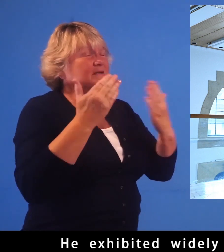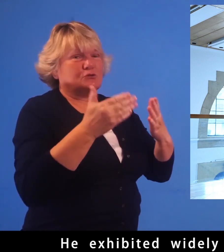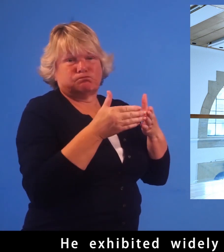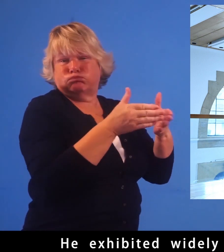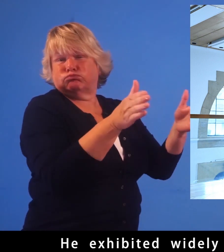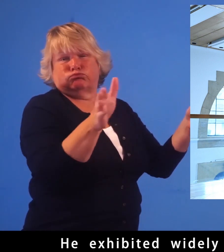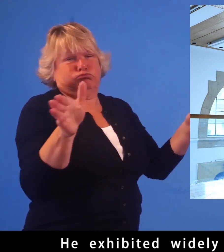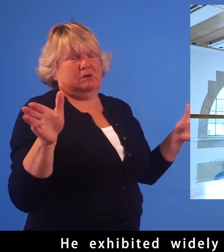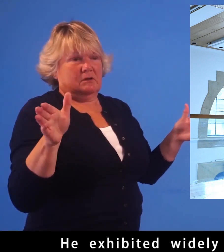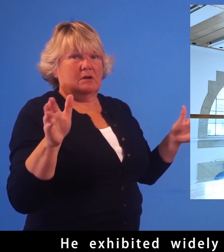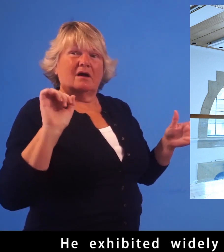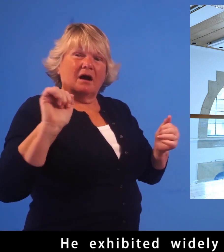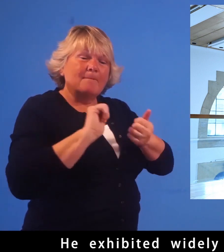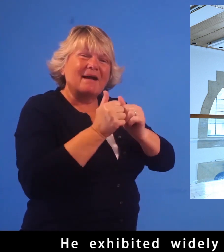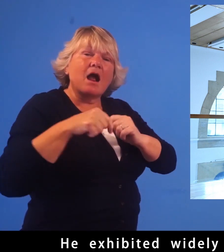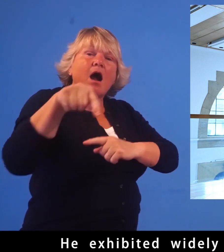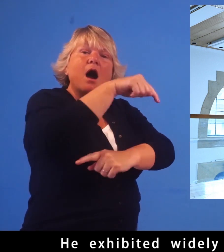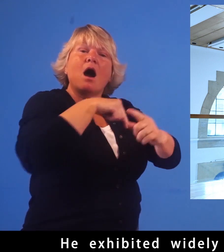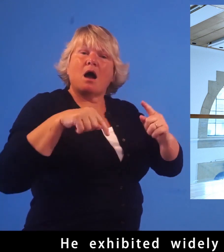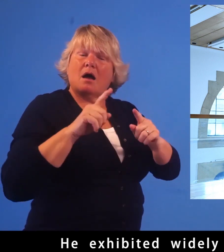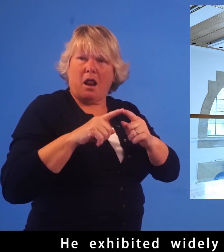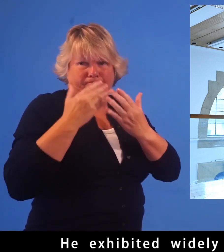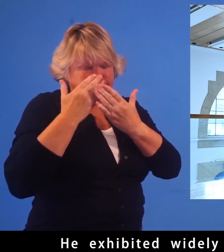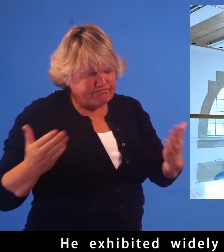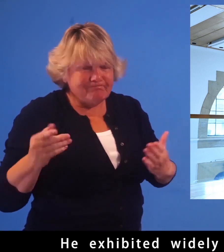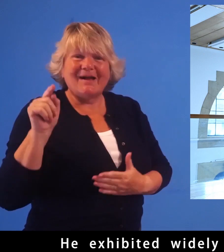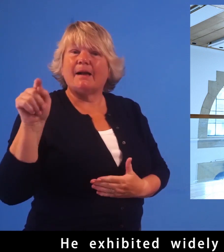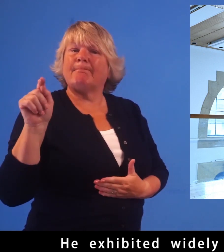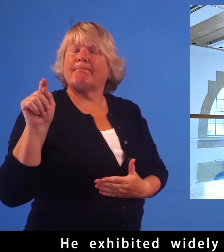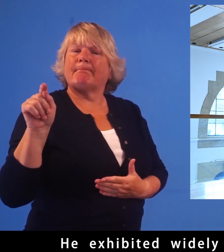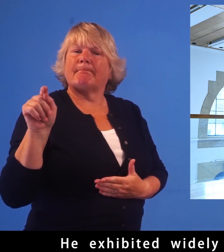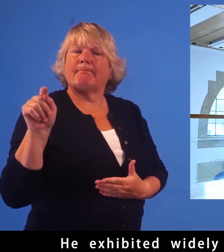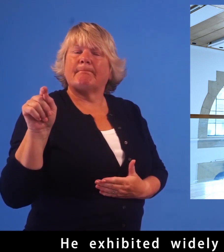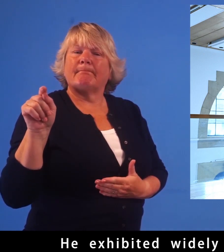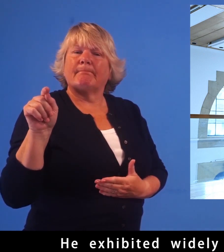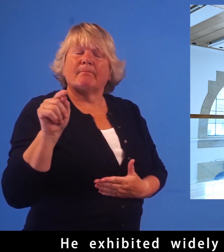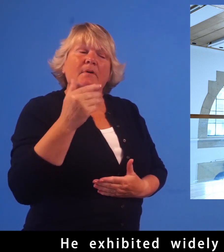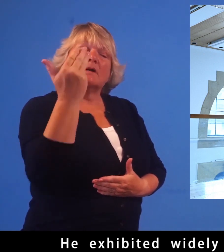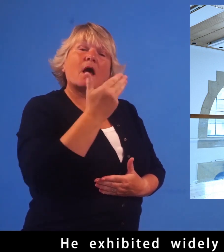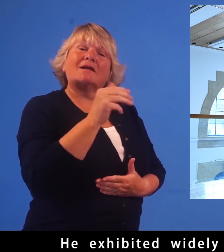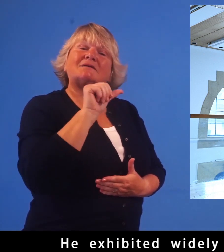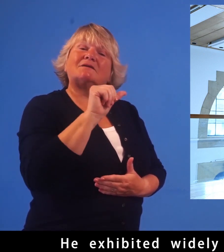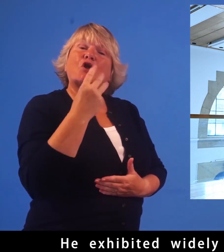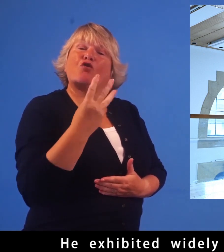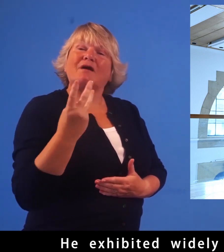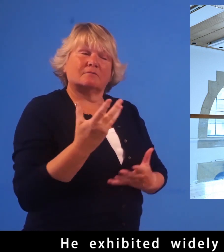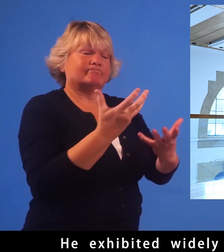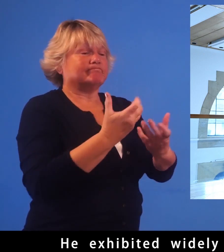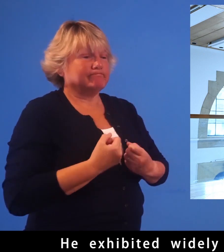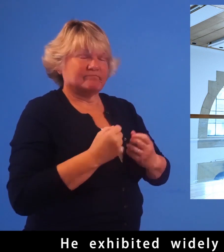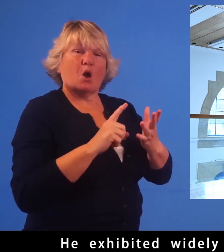He exhibited widely and was well respected by his peers, receiving an OBE in